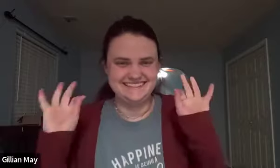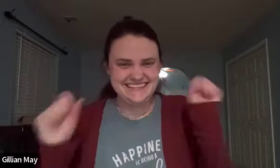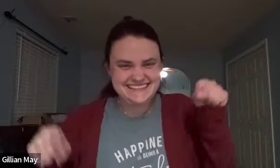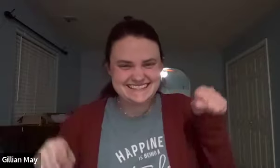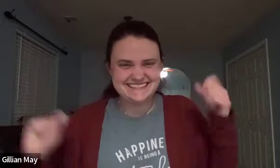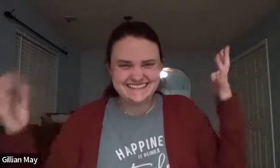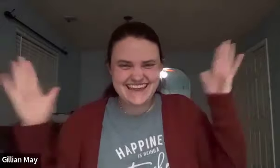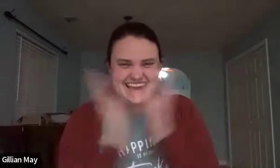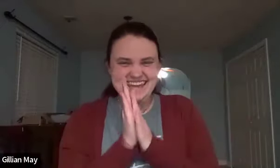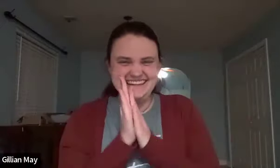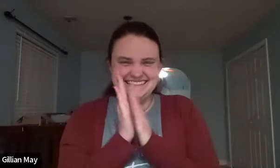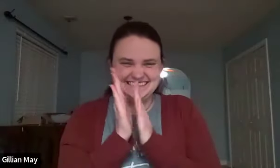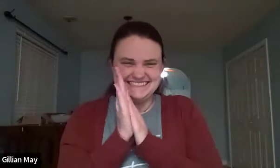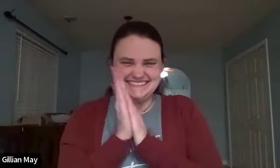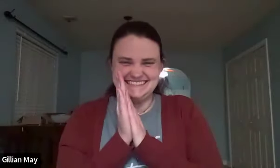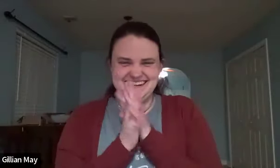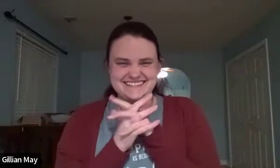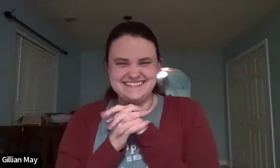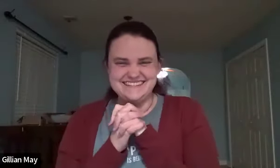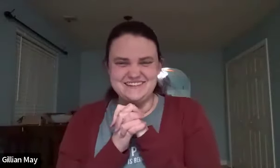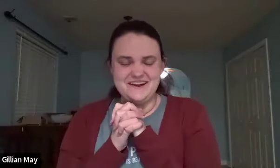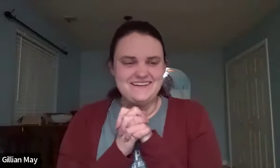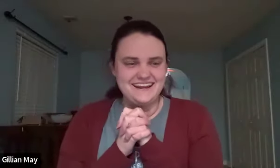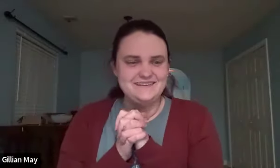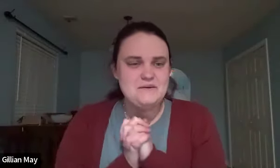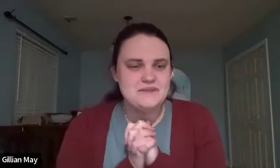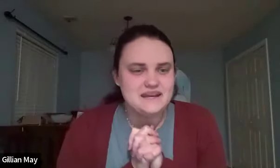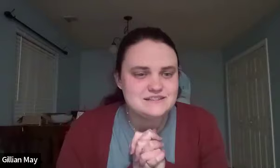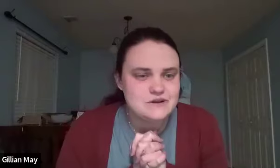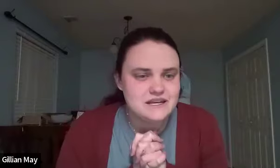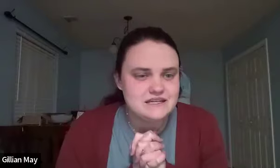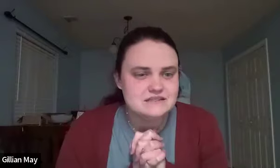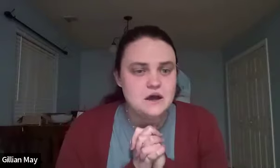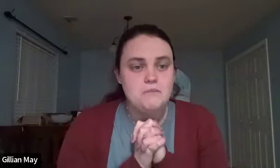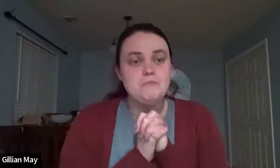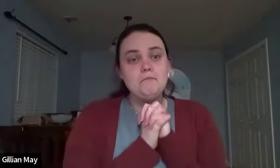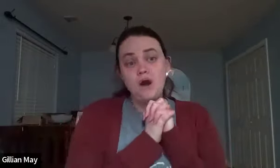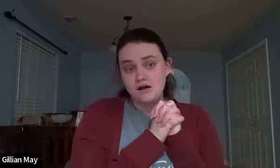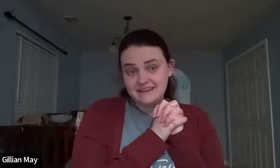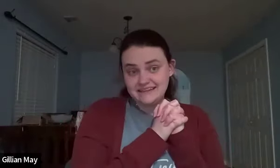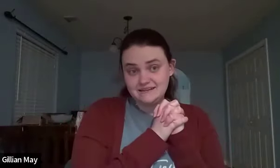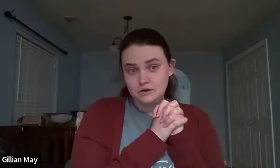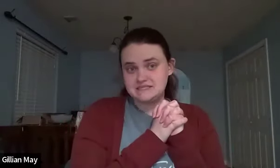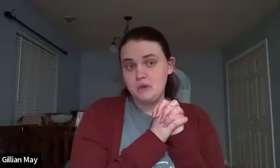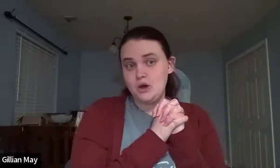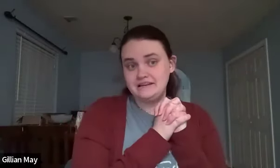Good. Yes. Yay. Awesome. All right. My next one is Pollen, or is it